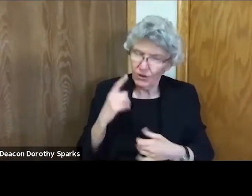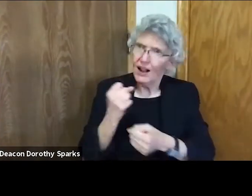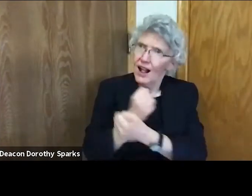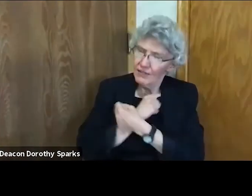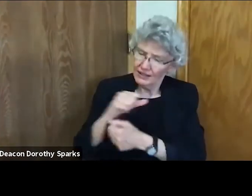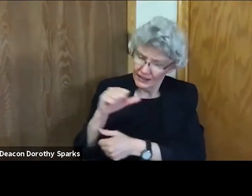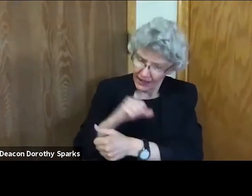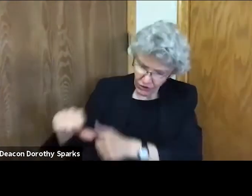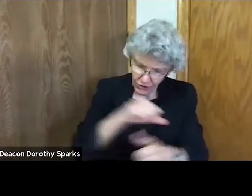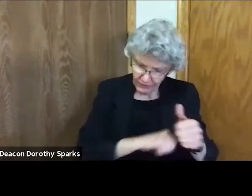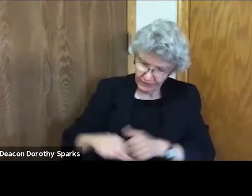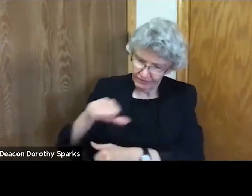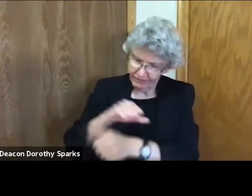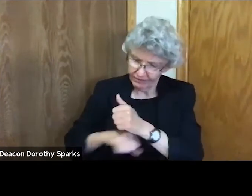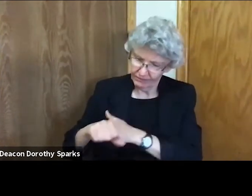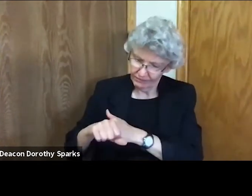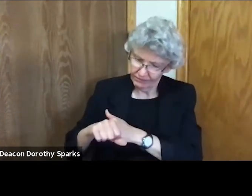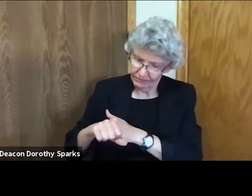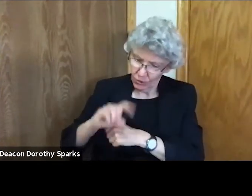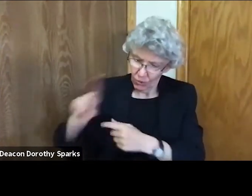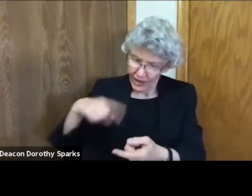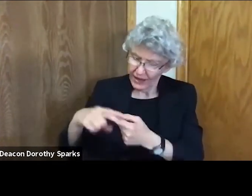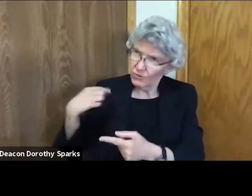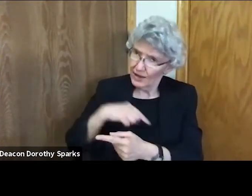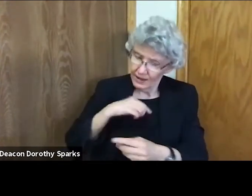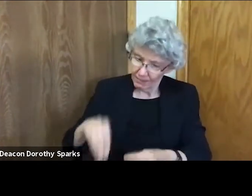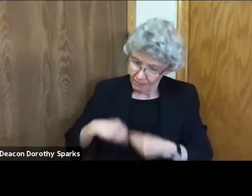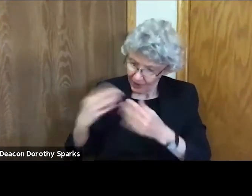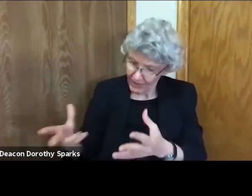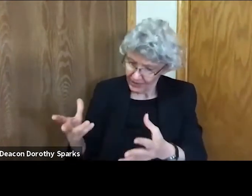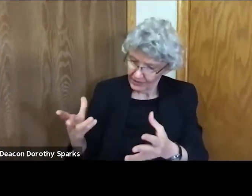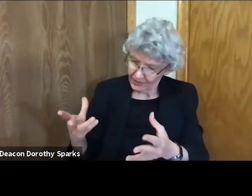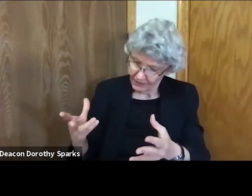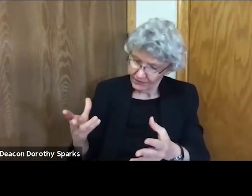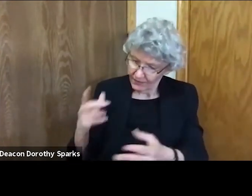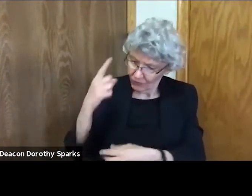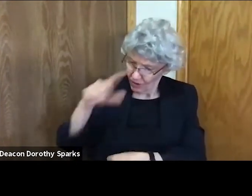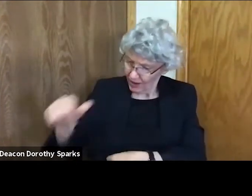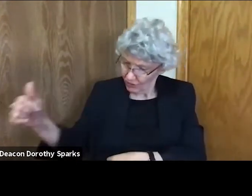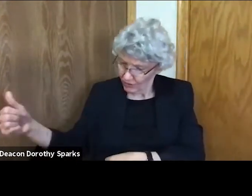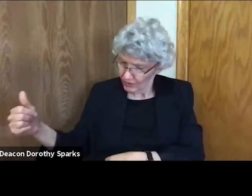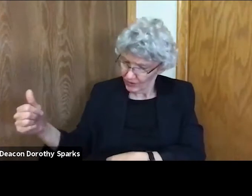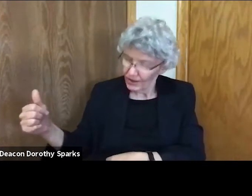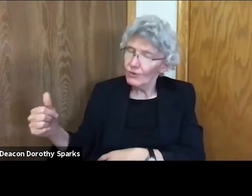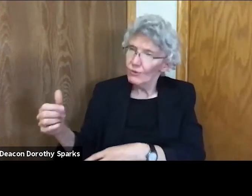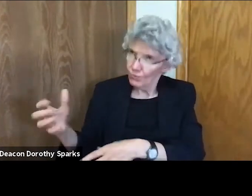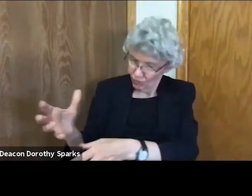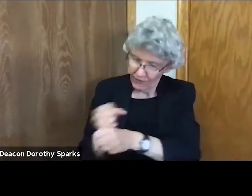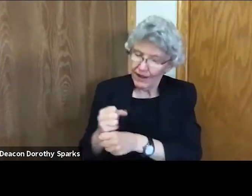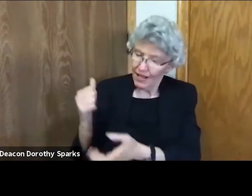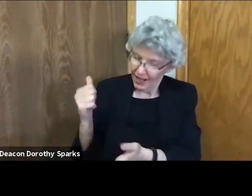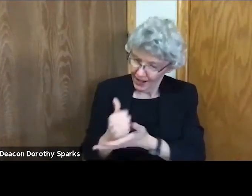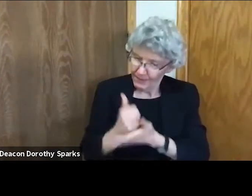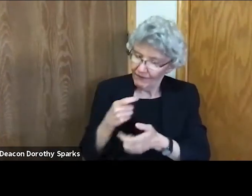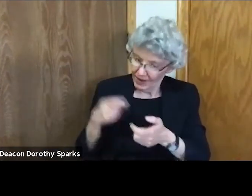Give us hearts to love each other when we provide for others and receive help